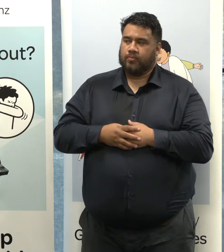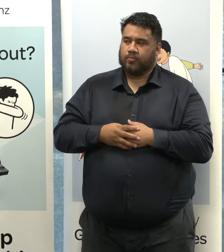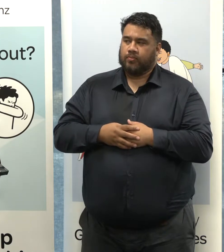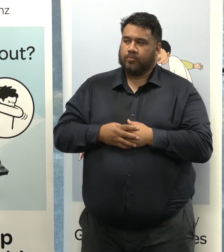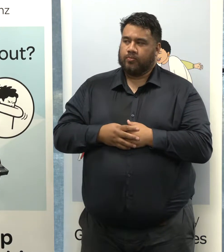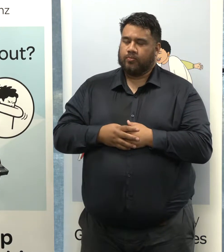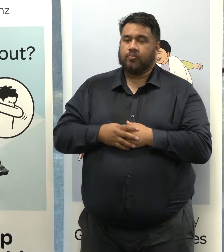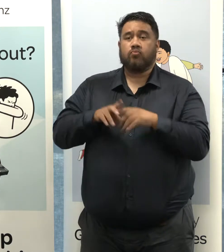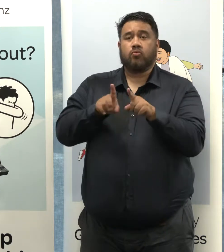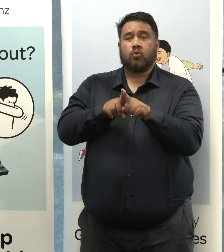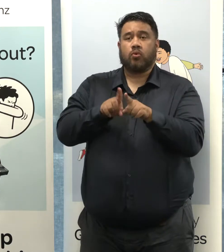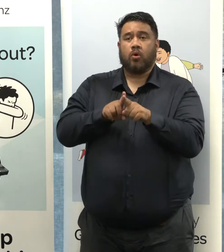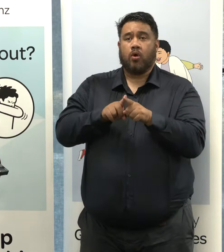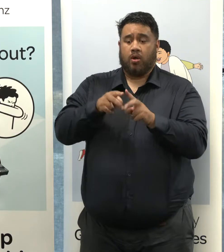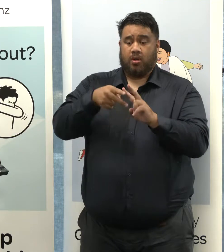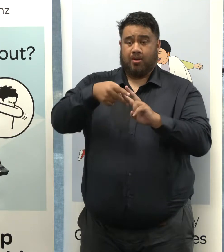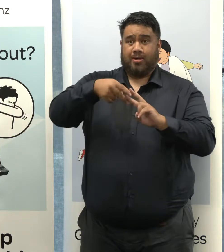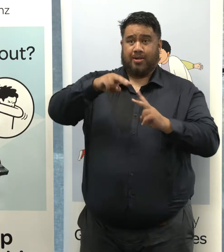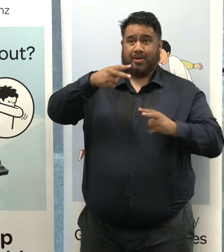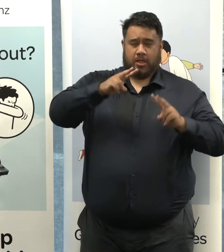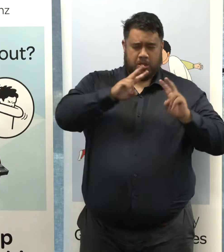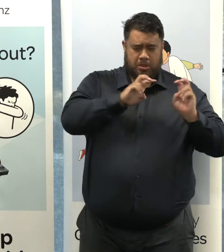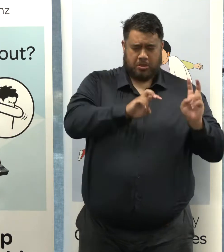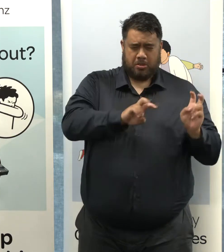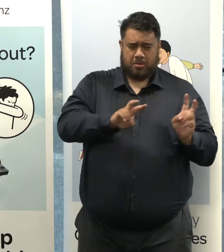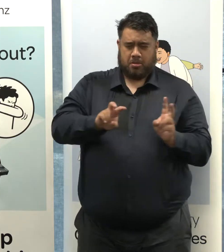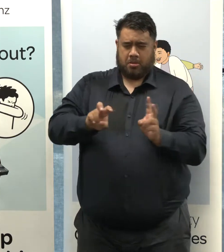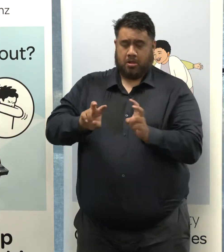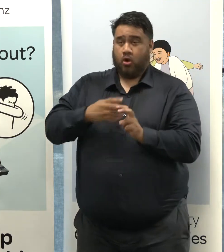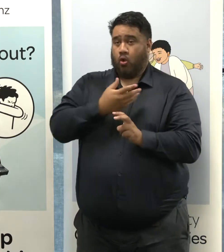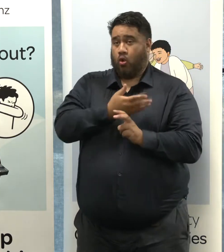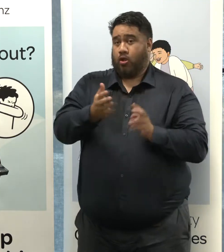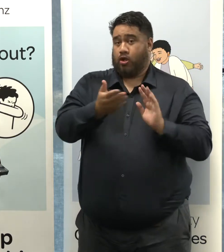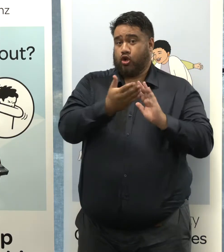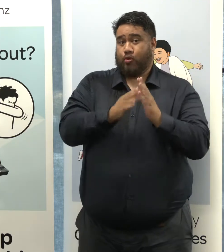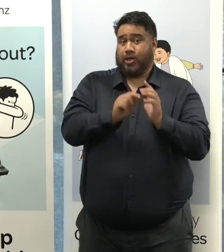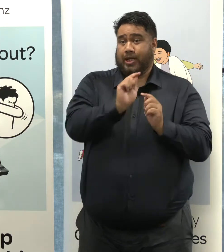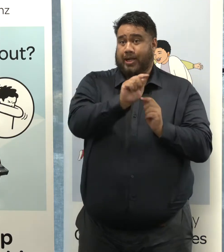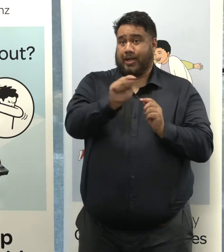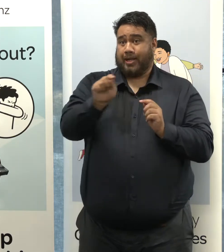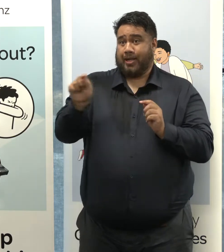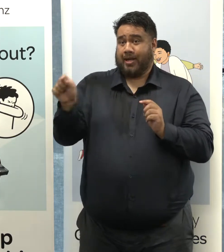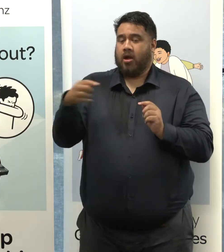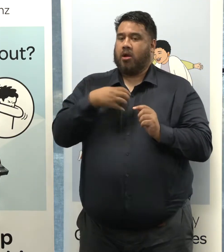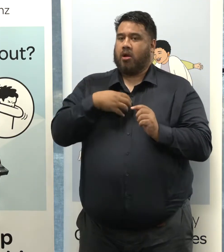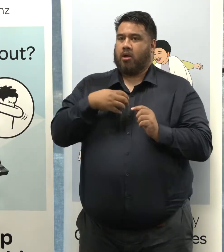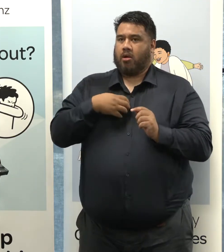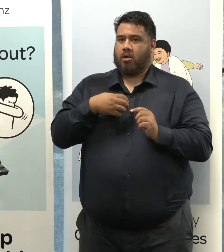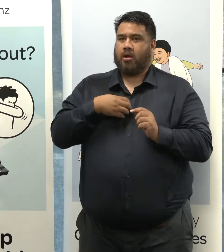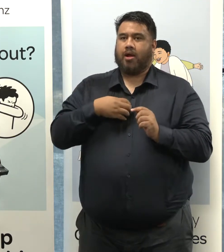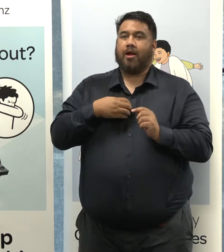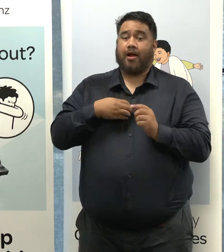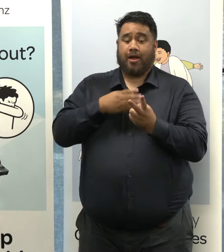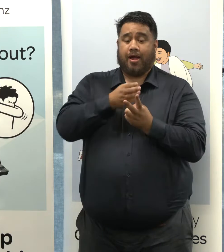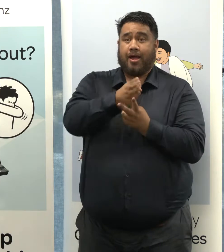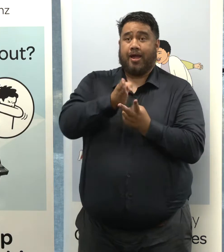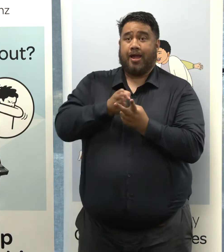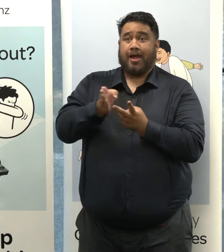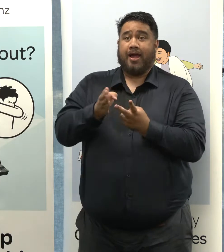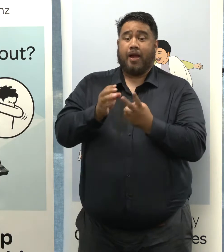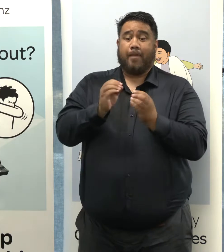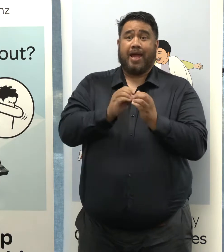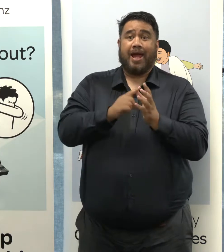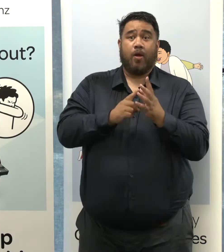all sequencing of all cases in the community, we've seen a growth in the proportion that are that BA2 variant. It's now